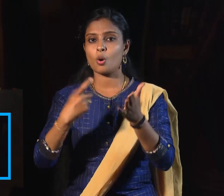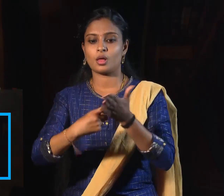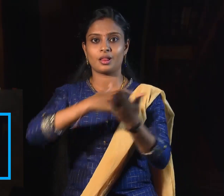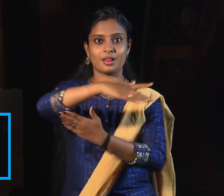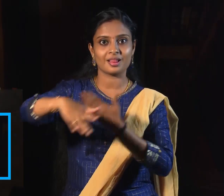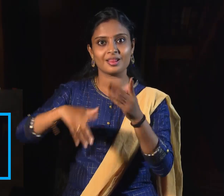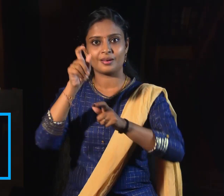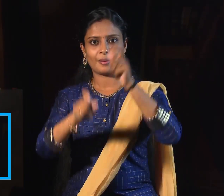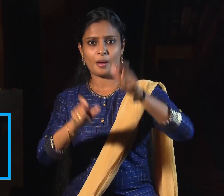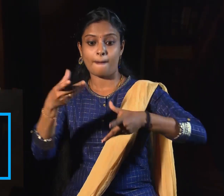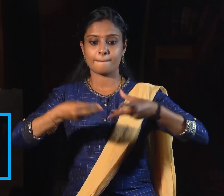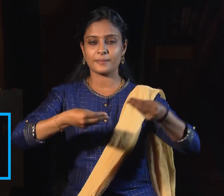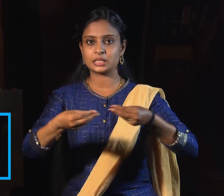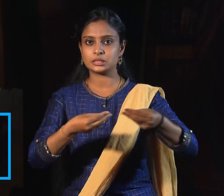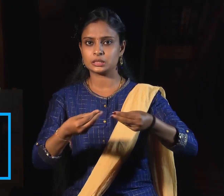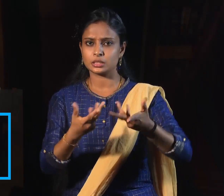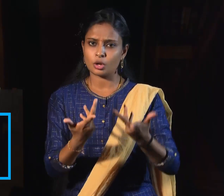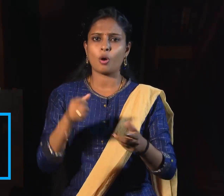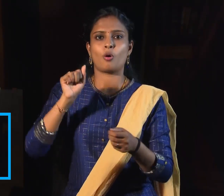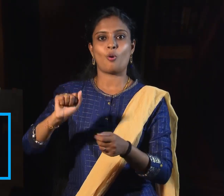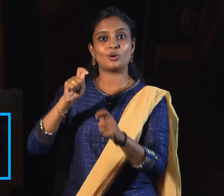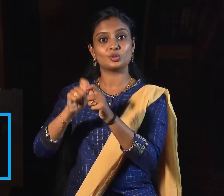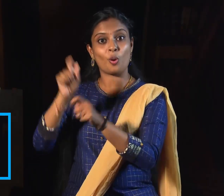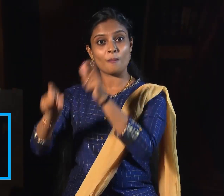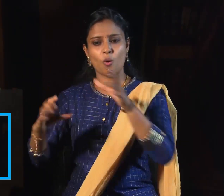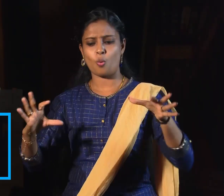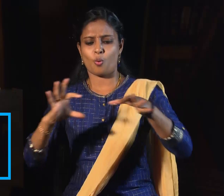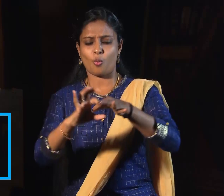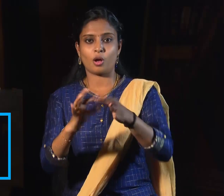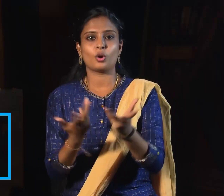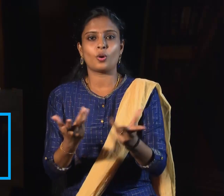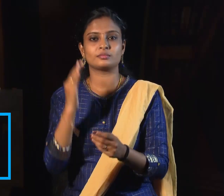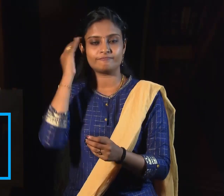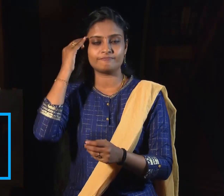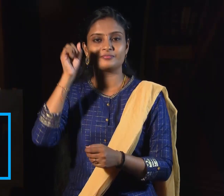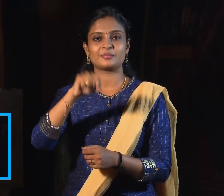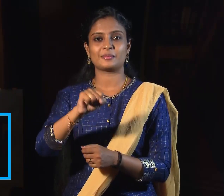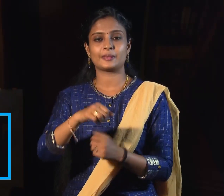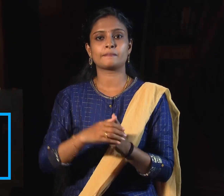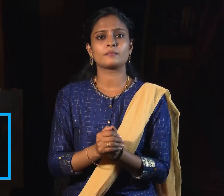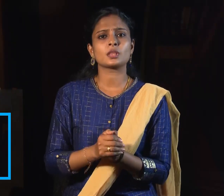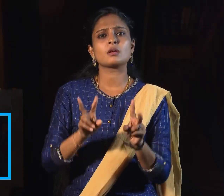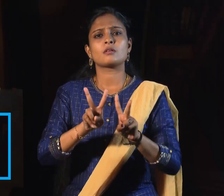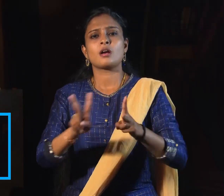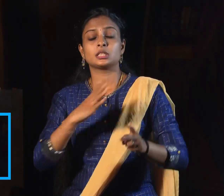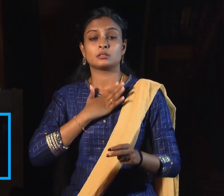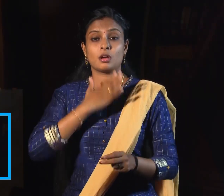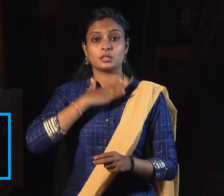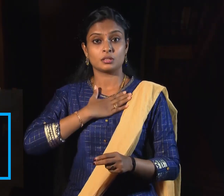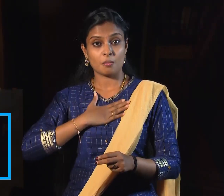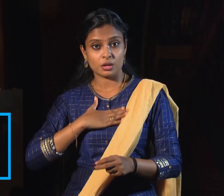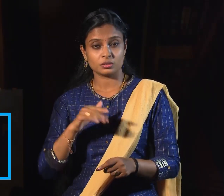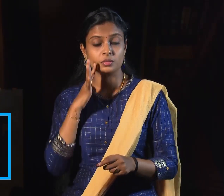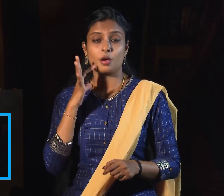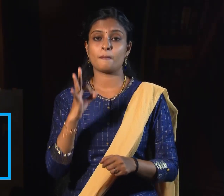relationship that a business firm has with its workers. The maintenance of industrial peace is beneficial